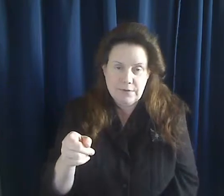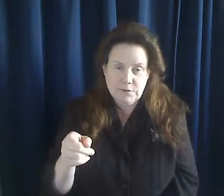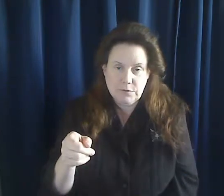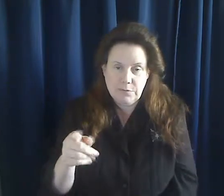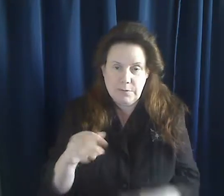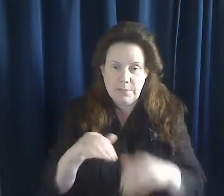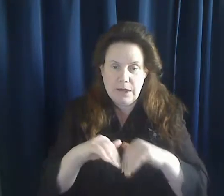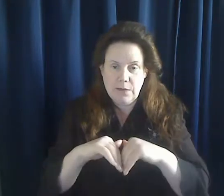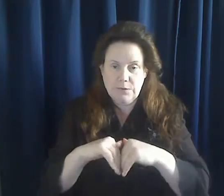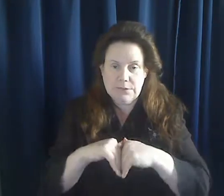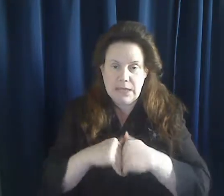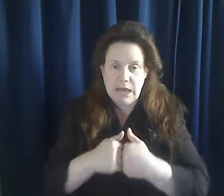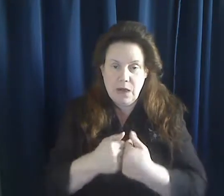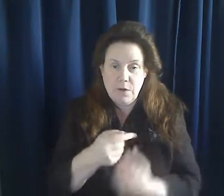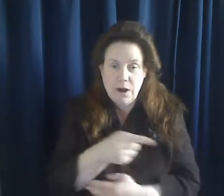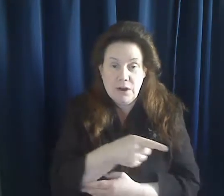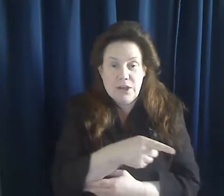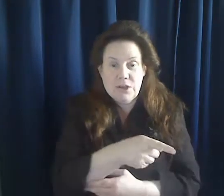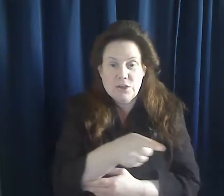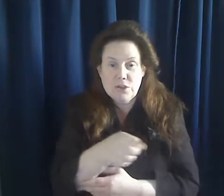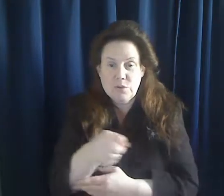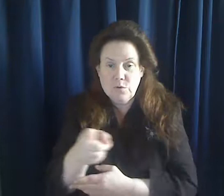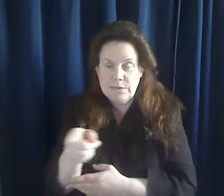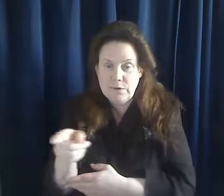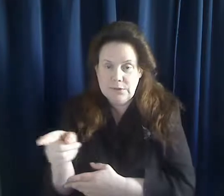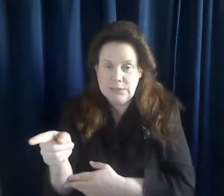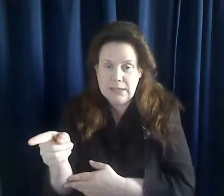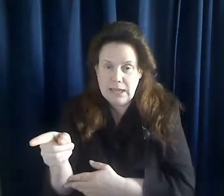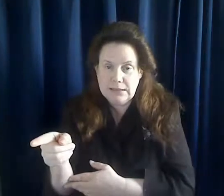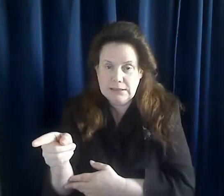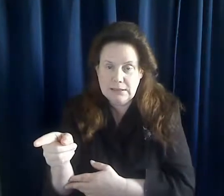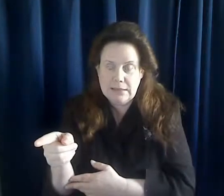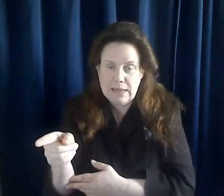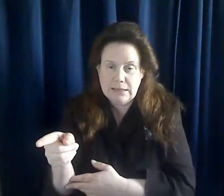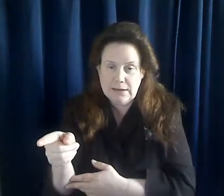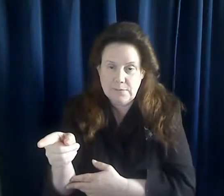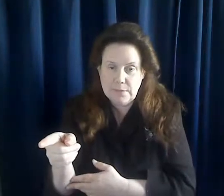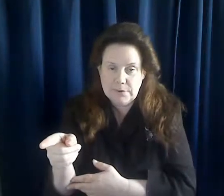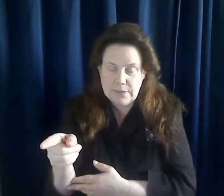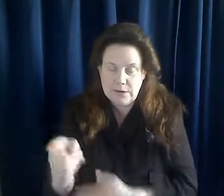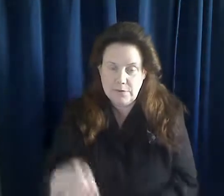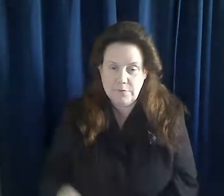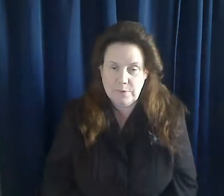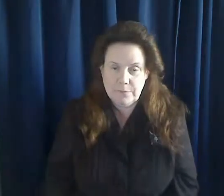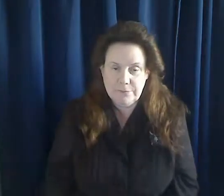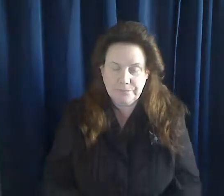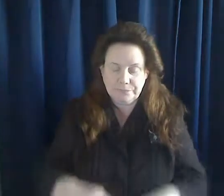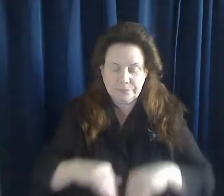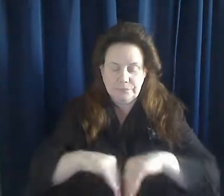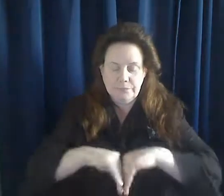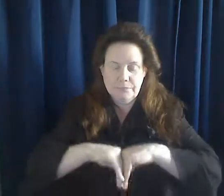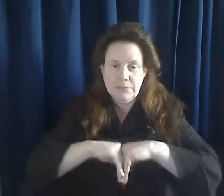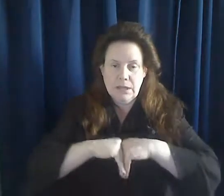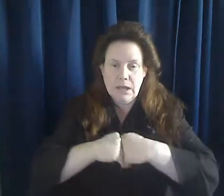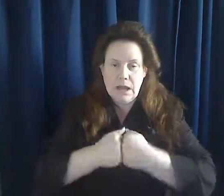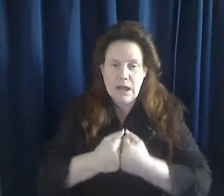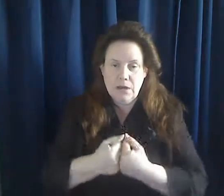have 2 or 3 people, I would say how are you? And that would indicate that line of people or that group of people. How